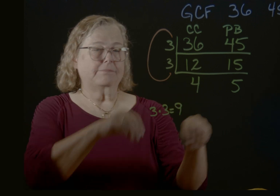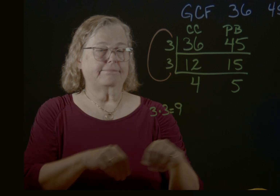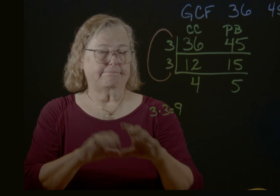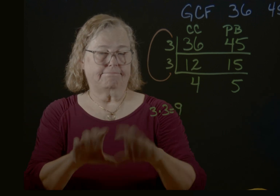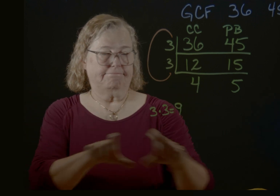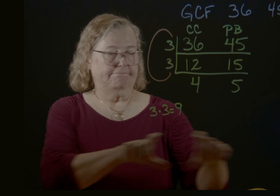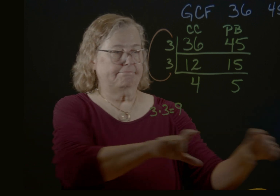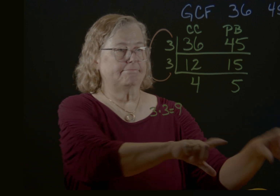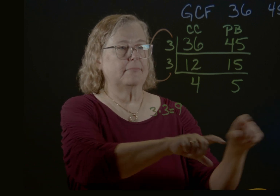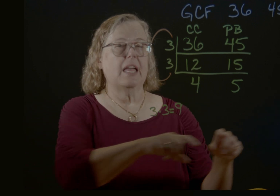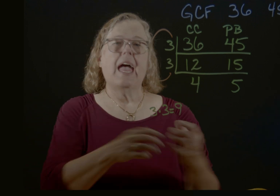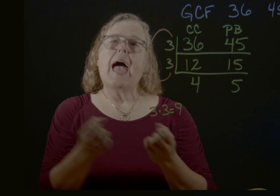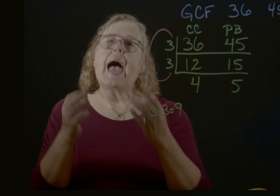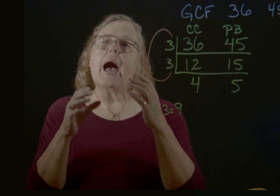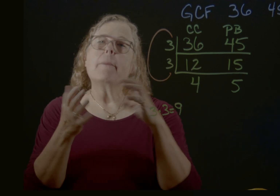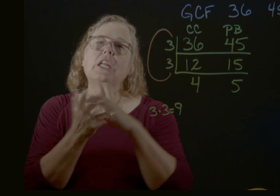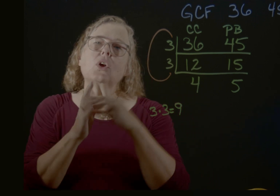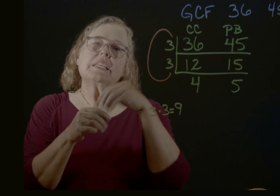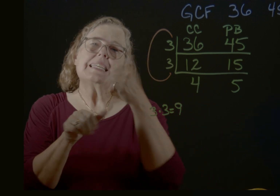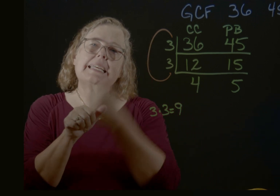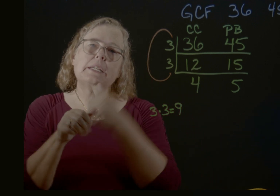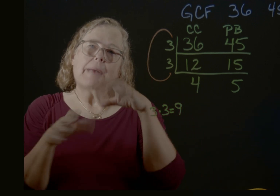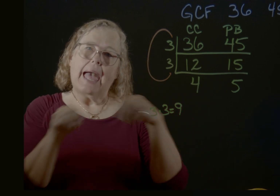bags. How many cookies in each bag?